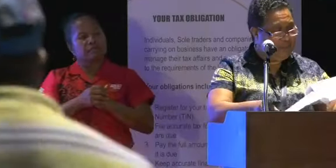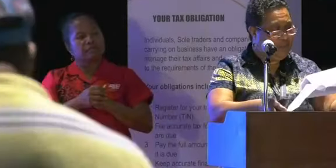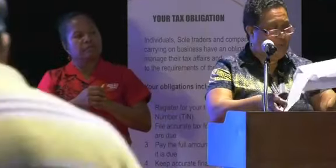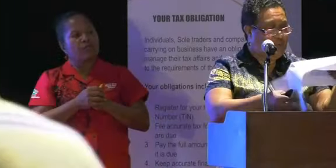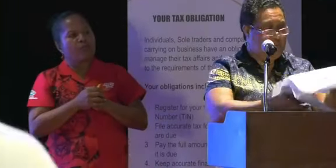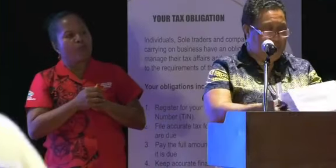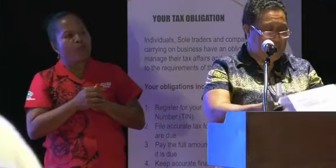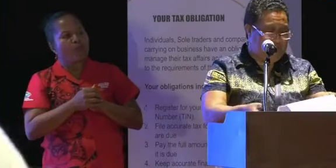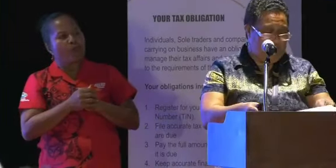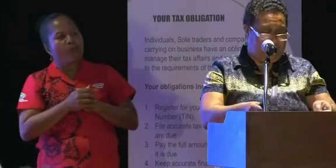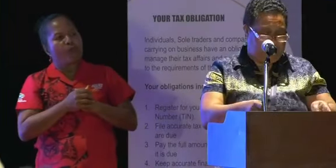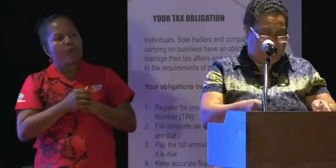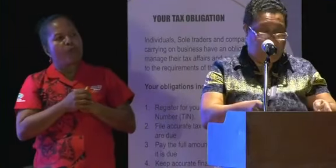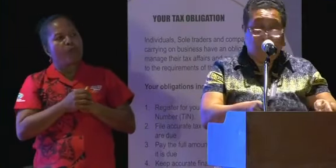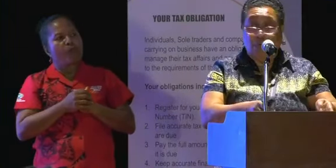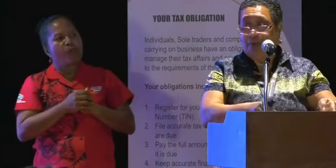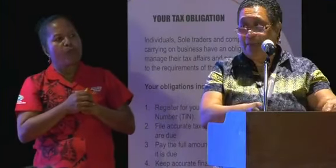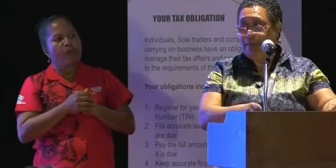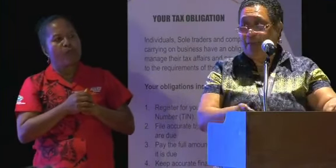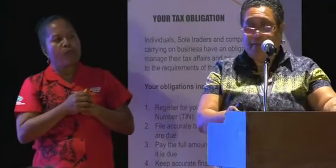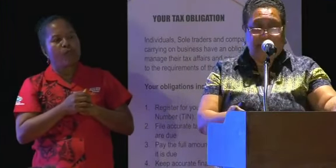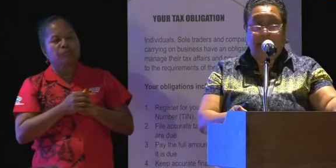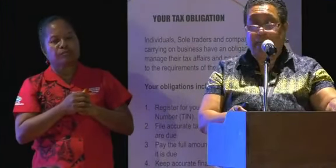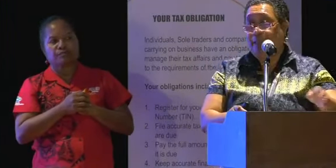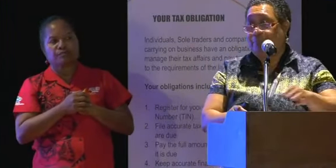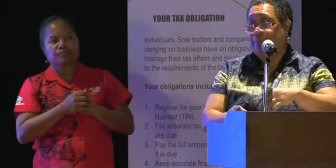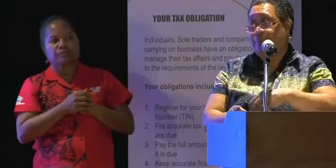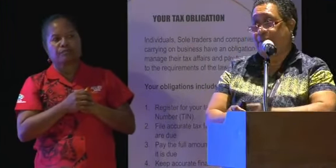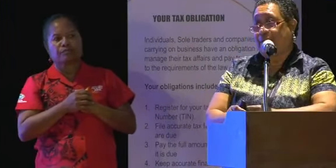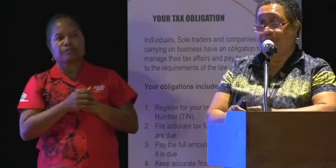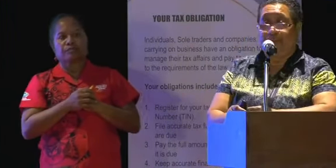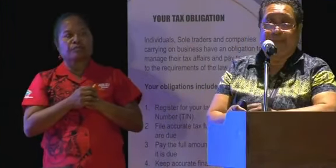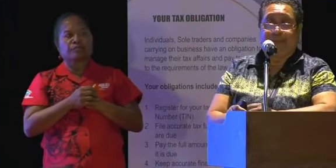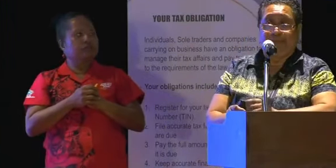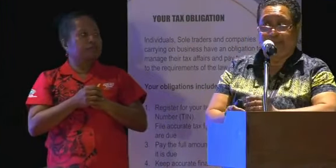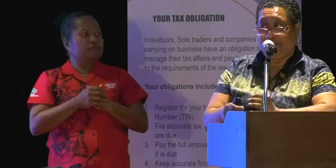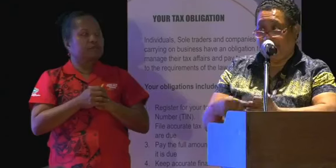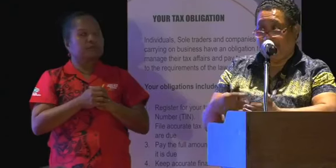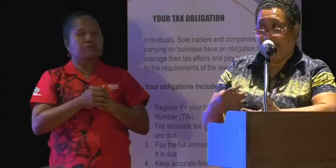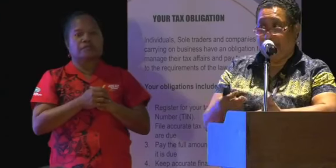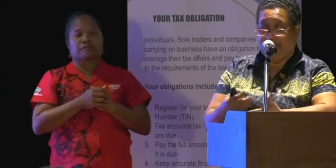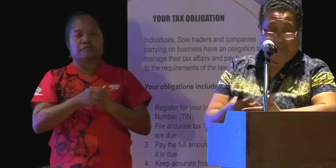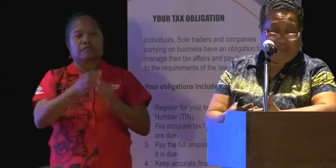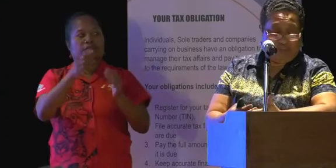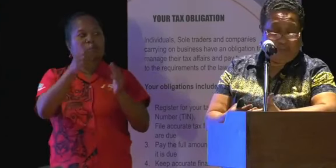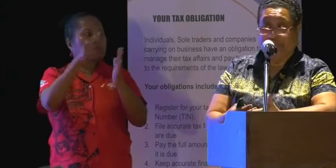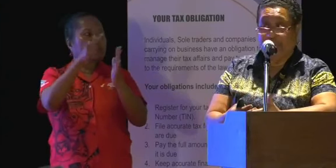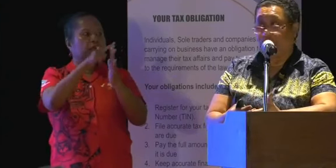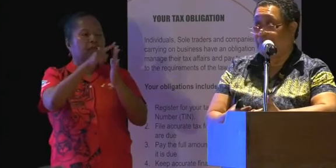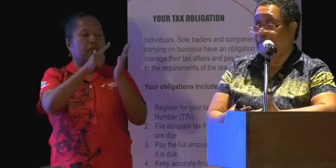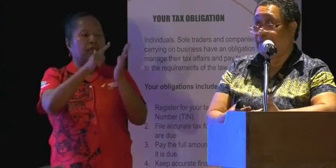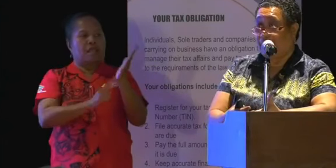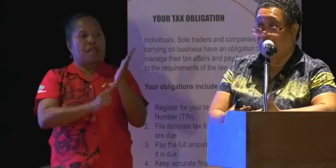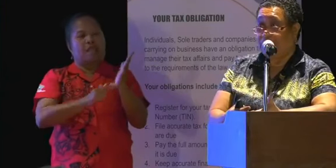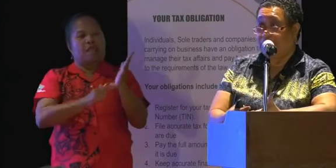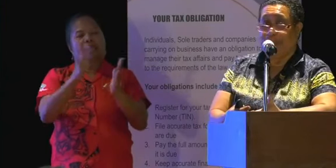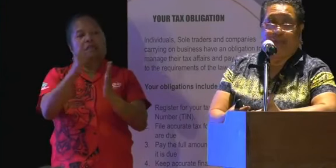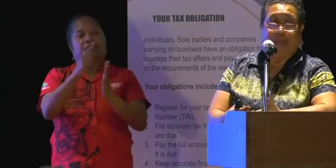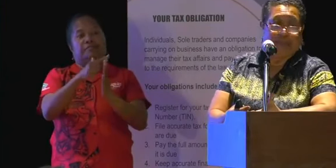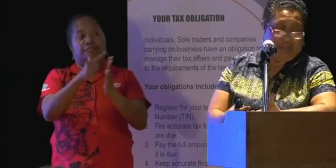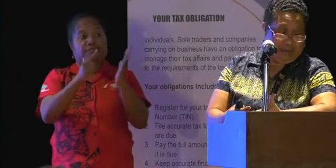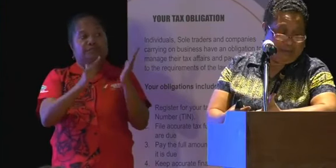what is it called? A QR code. It's an app that is in the process of being